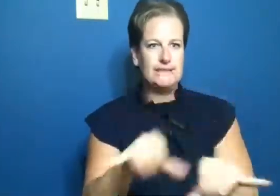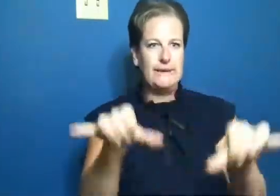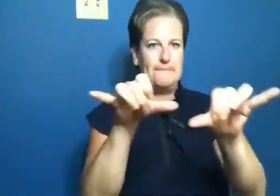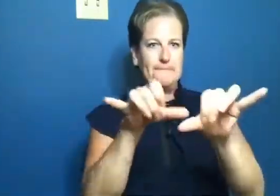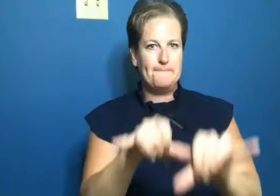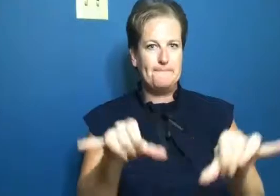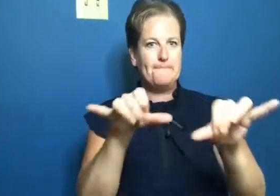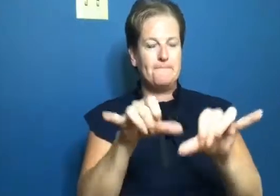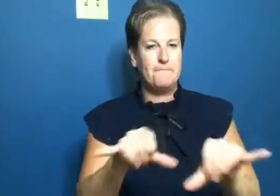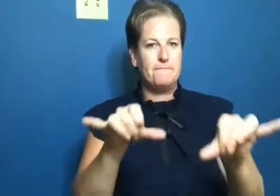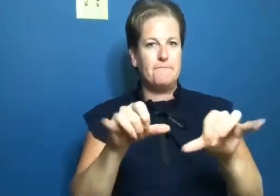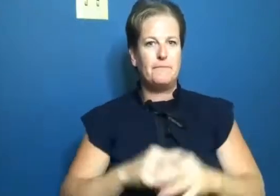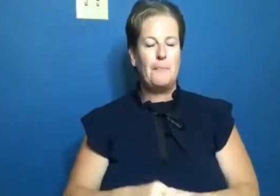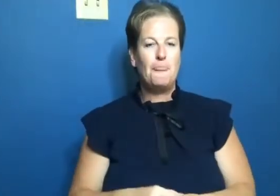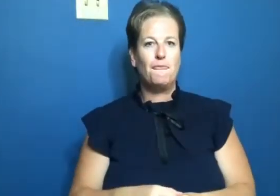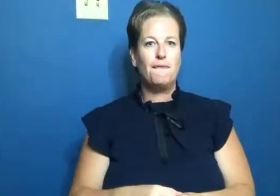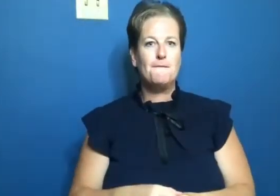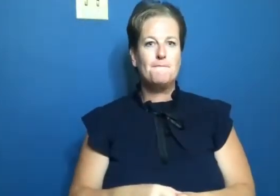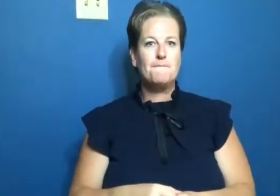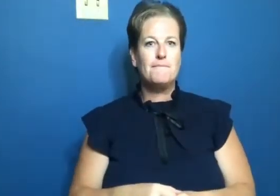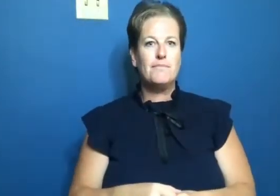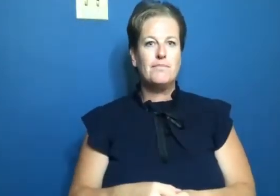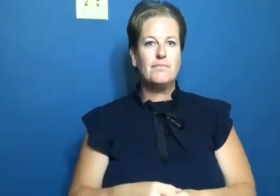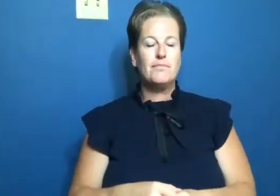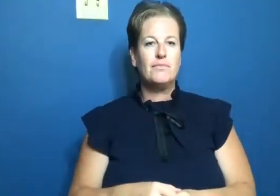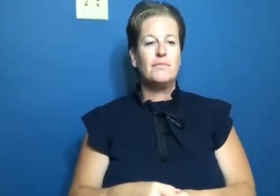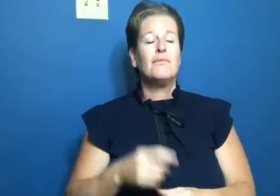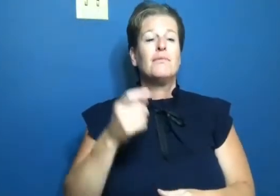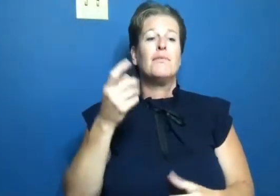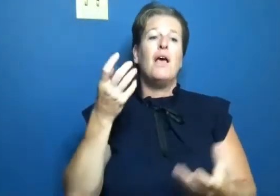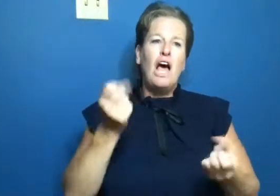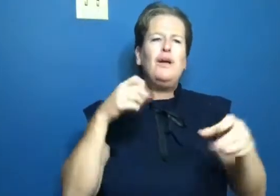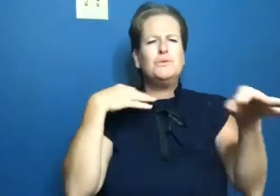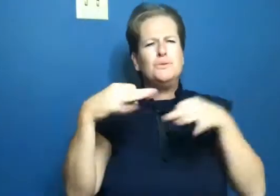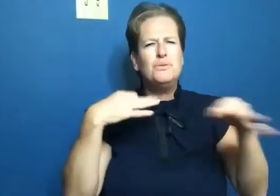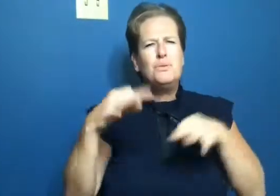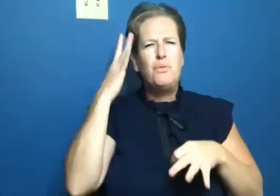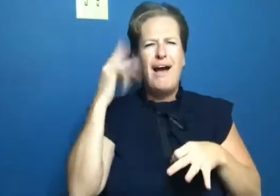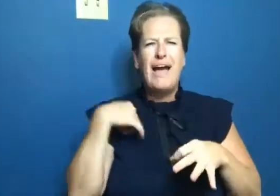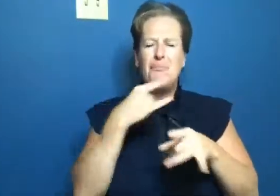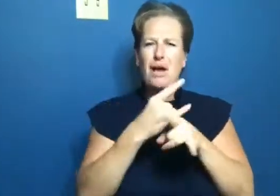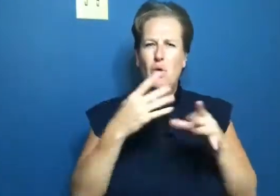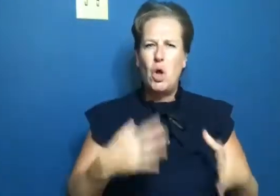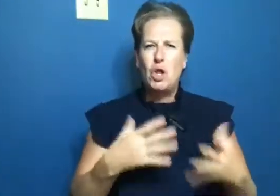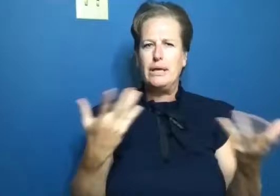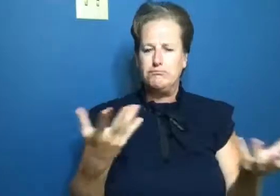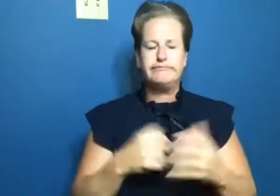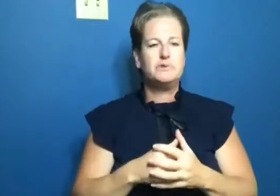And so just to qualify just a little bit, I started drinking when I was